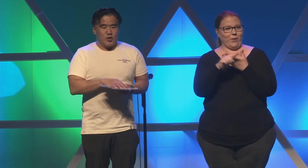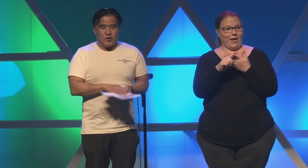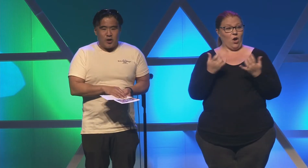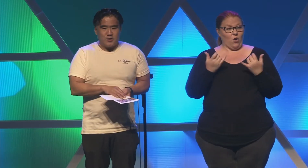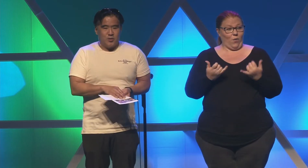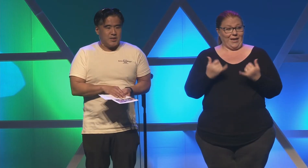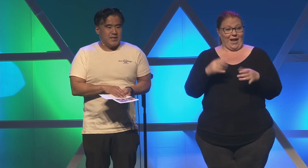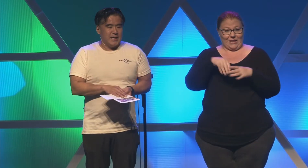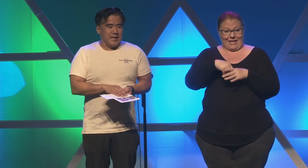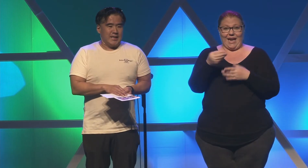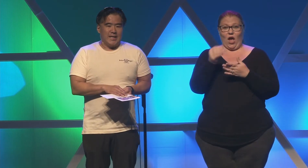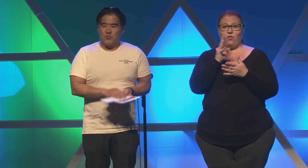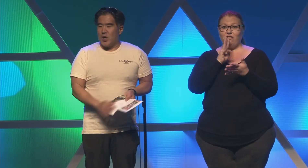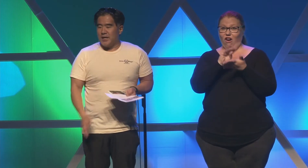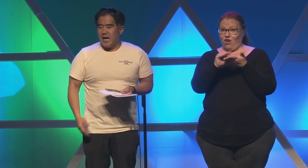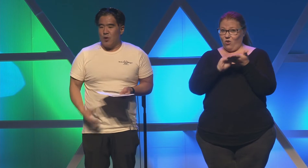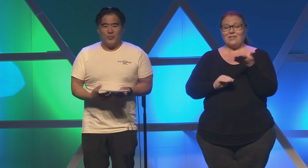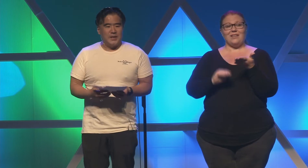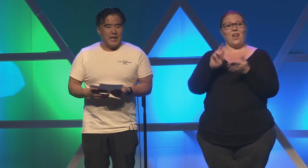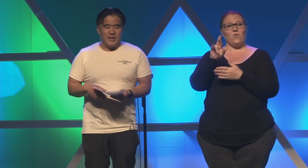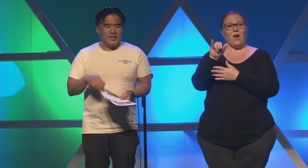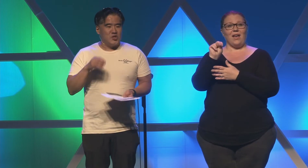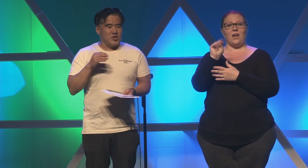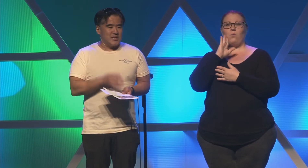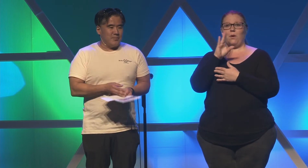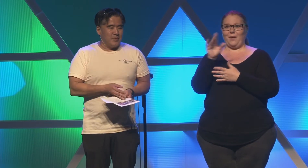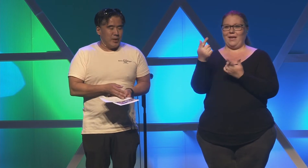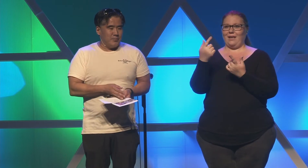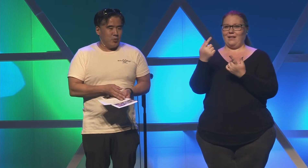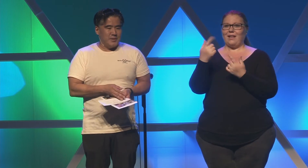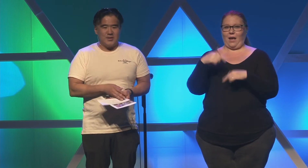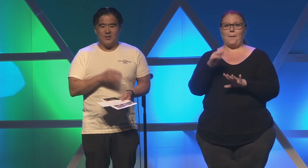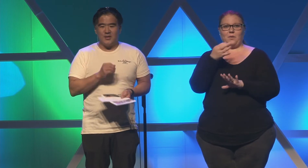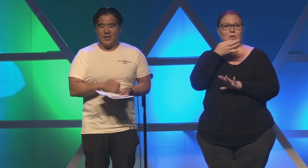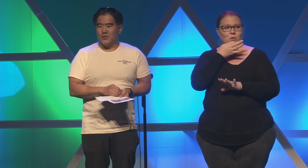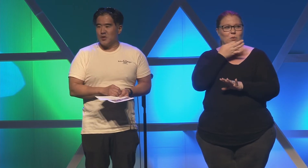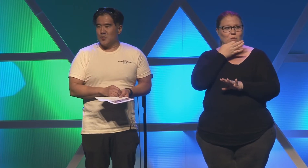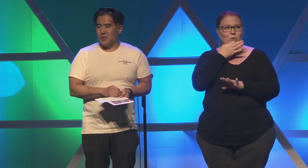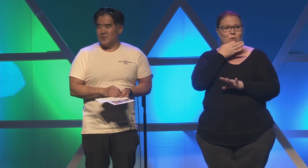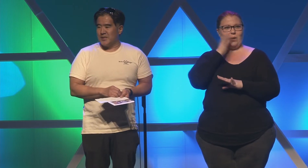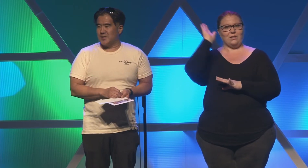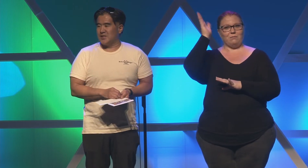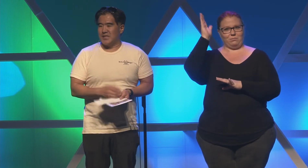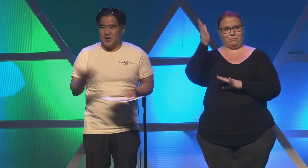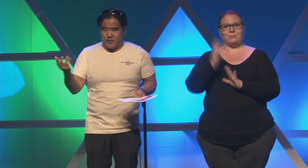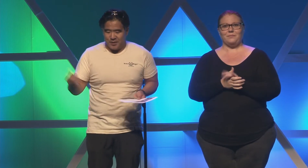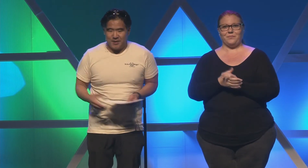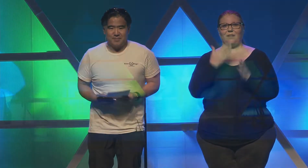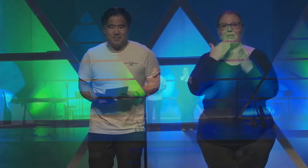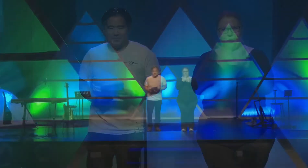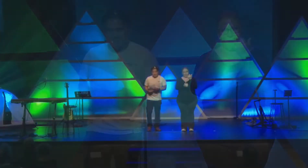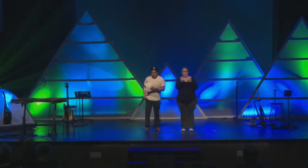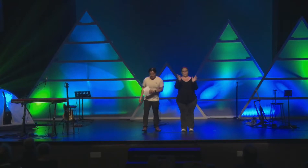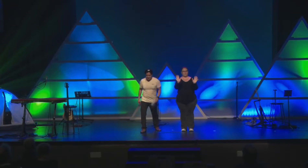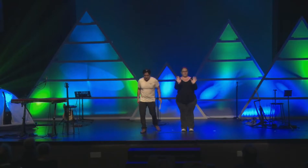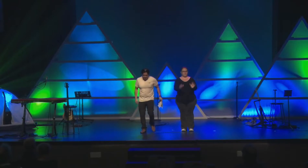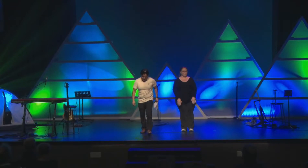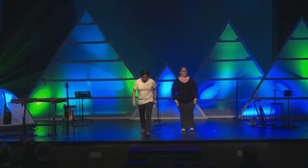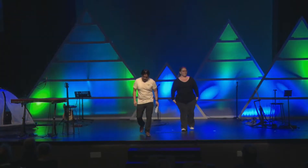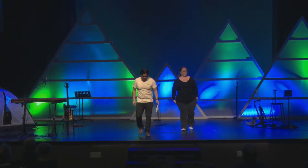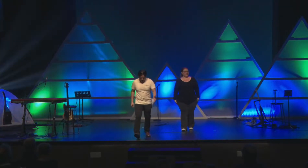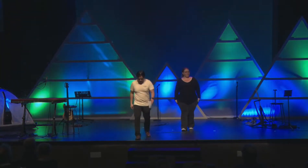out our talk notes, and then Ryan Howe will be out in just a moment to deliver this morning's message. Thank you, everybody.